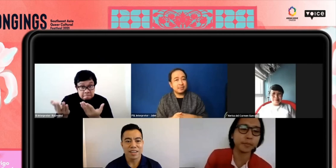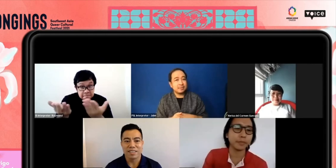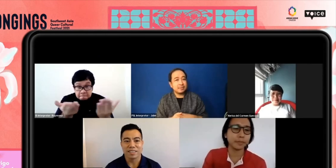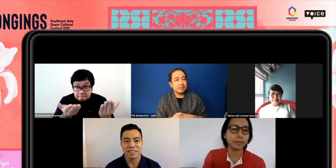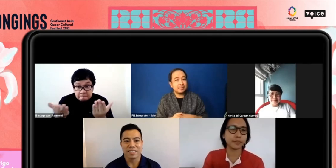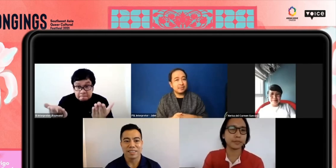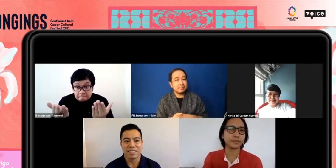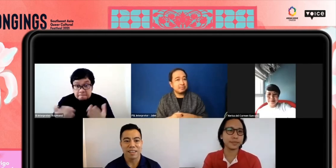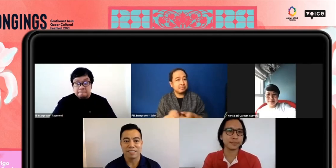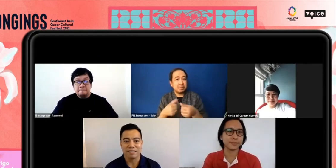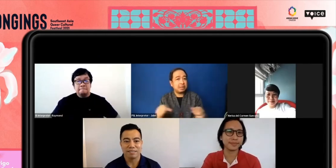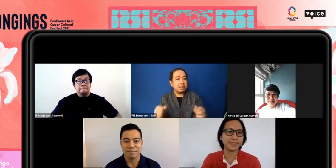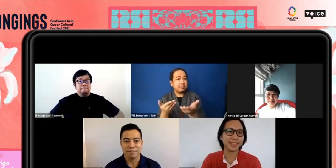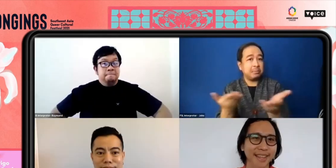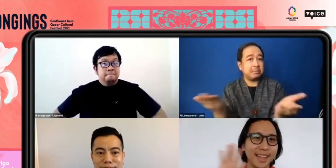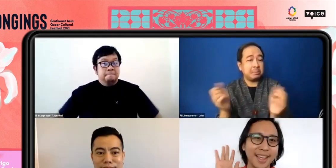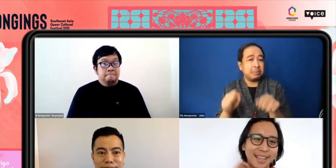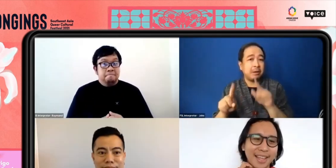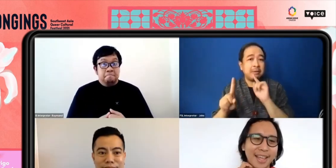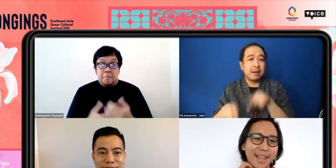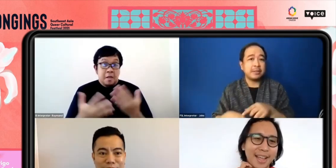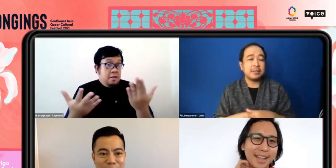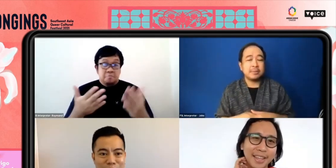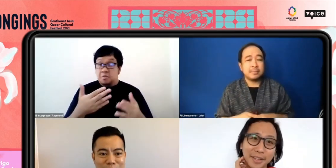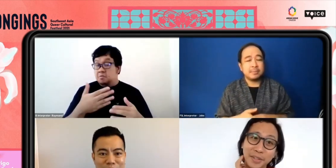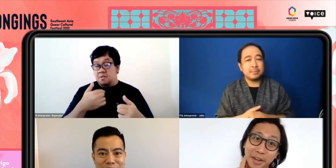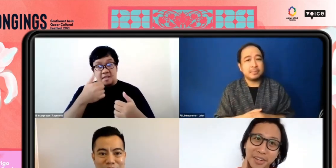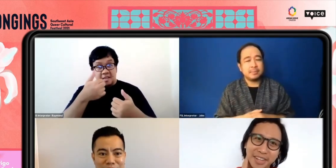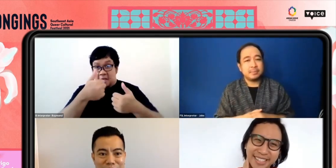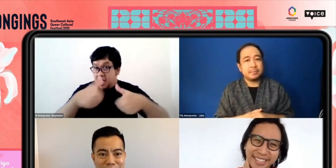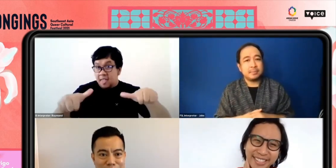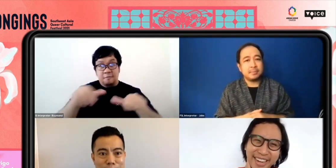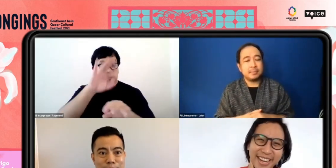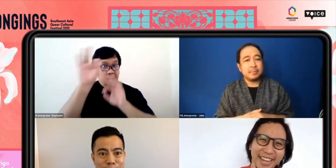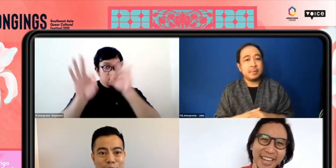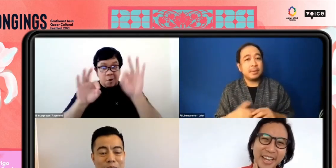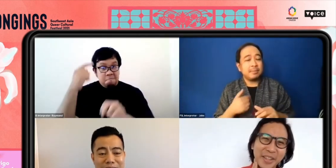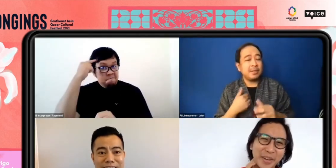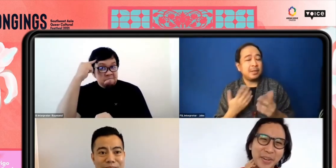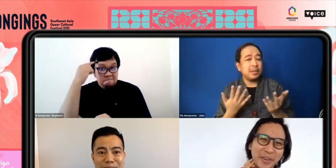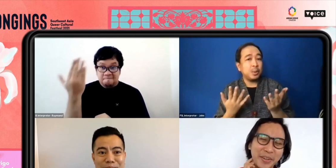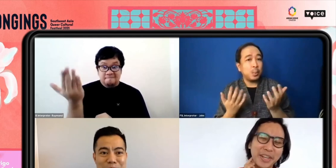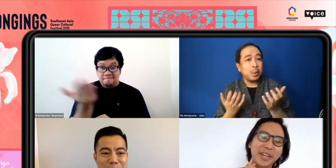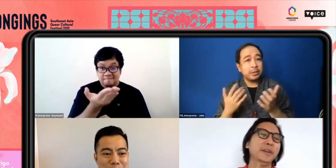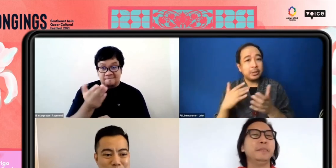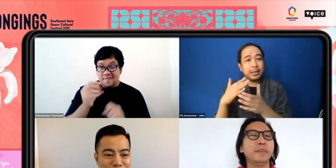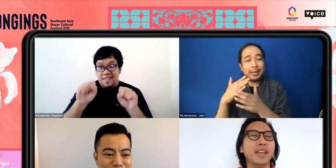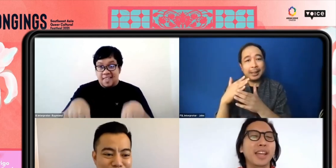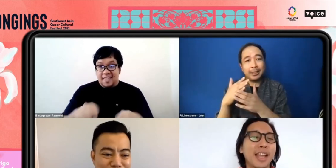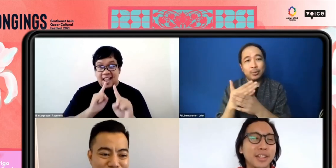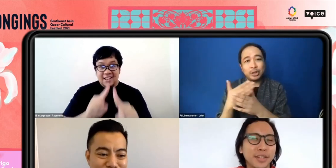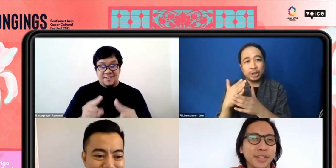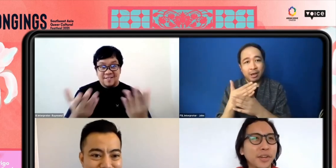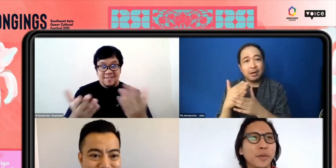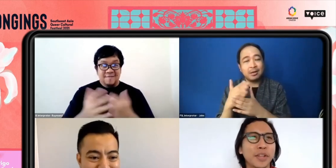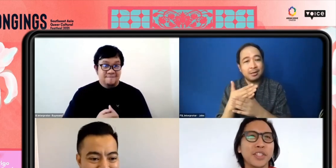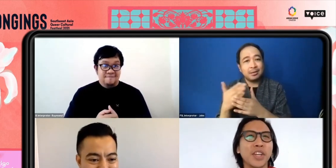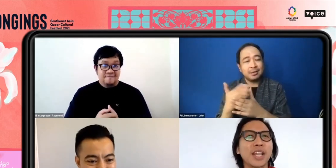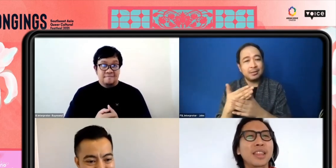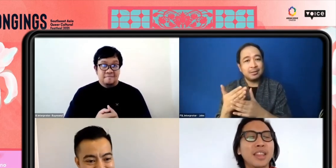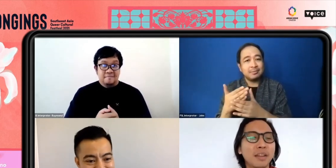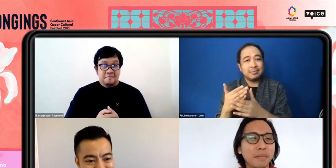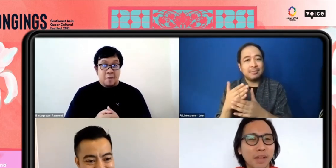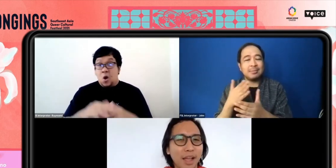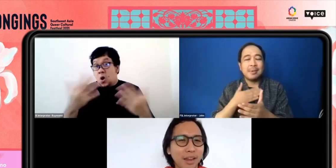Anyone can, yeah. I'd like to share another an answer to your